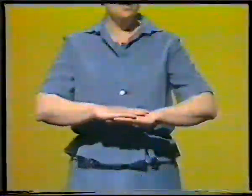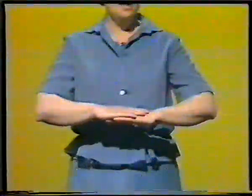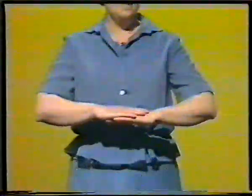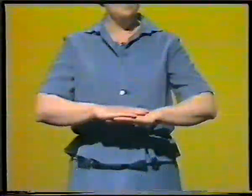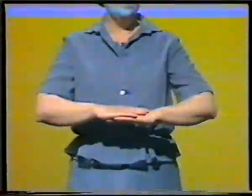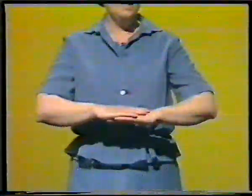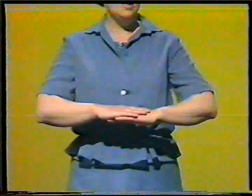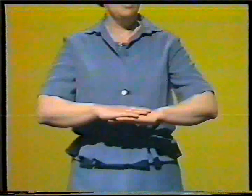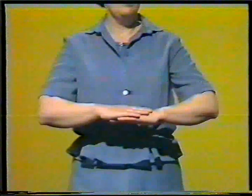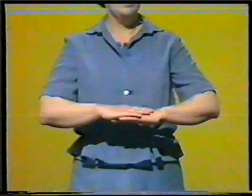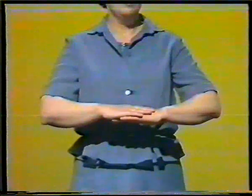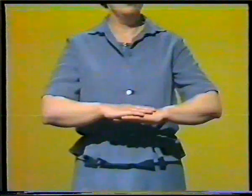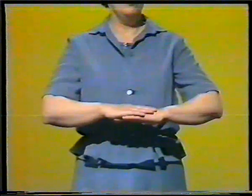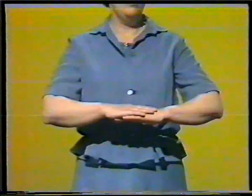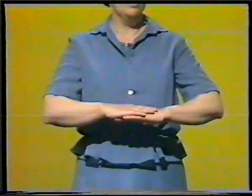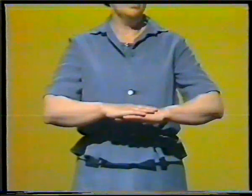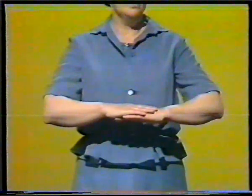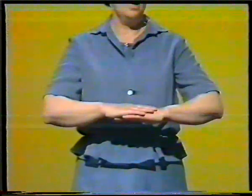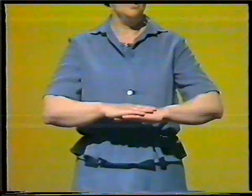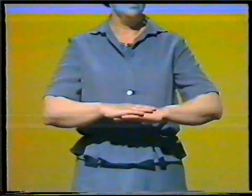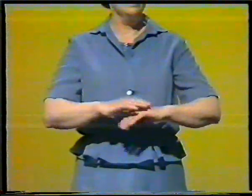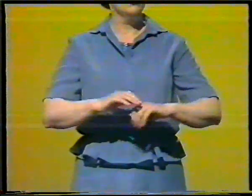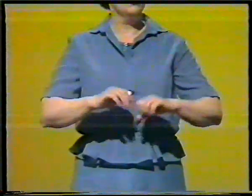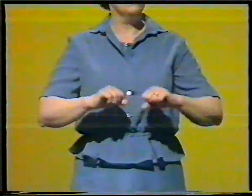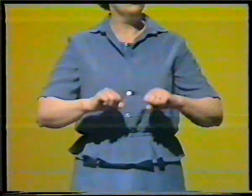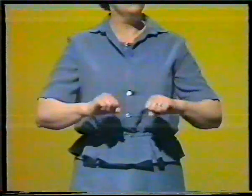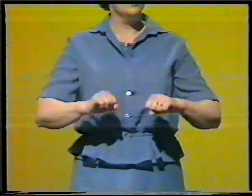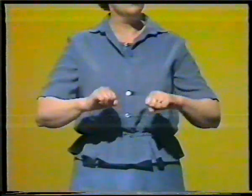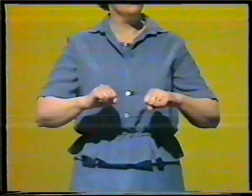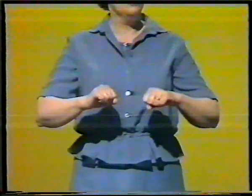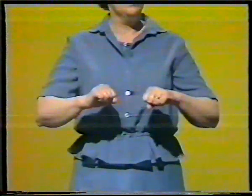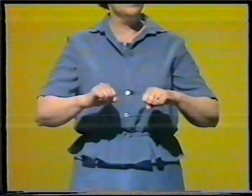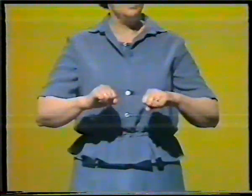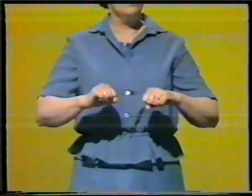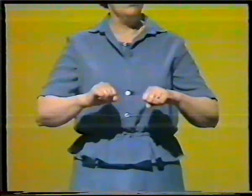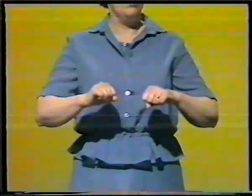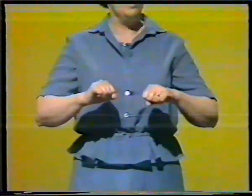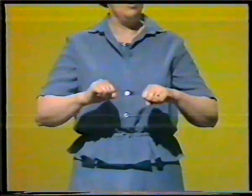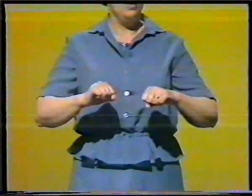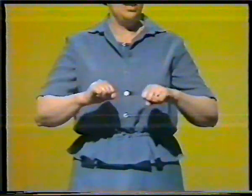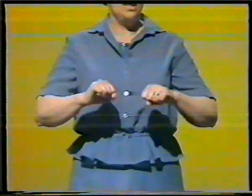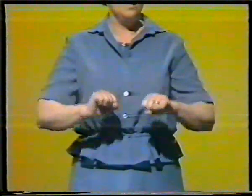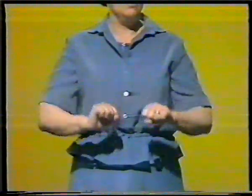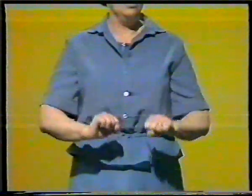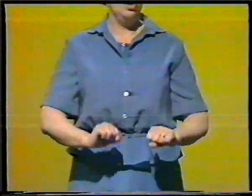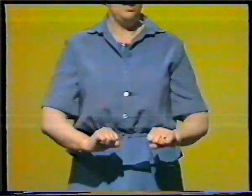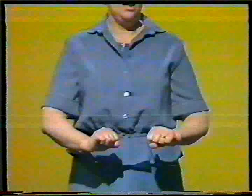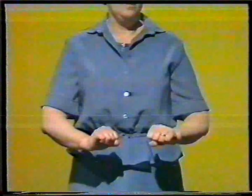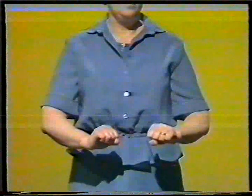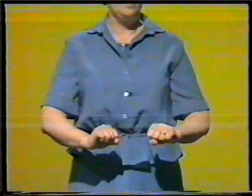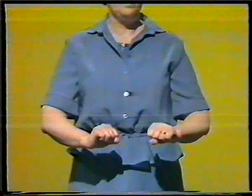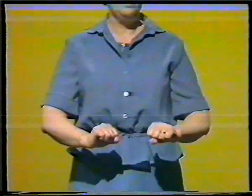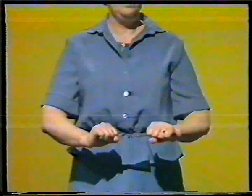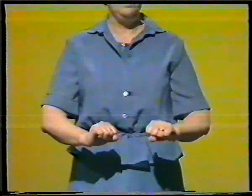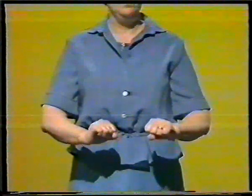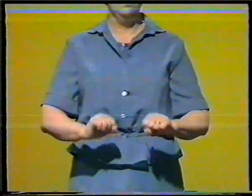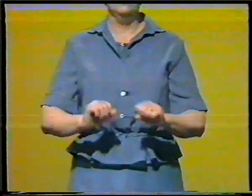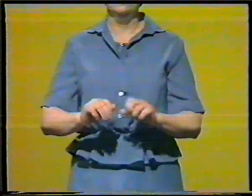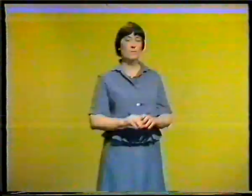And then later when they become more fluent in signs, the actual sign for the object, chair.